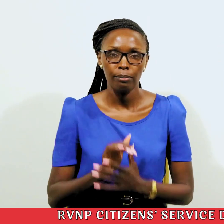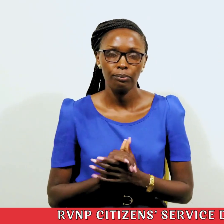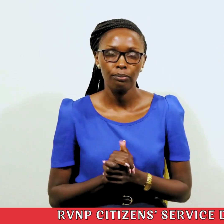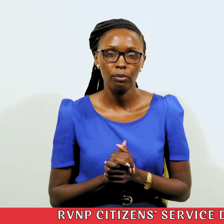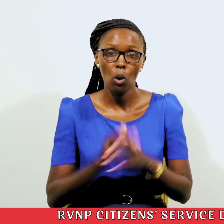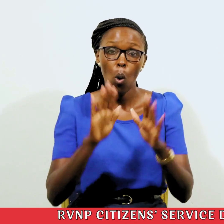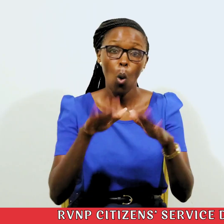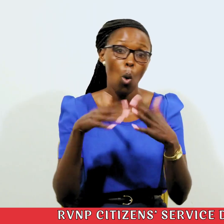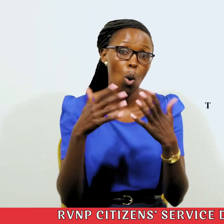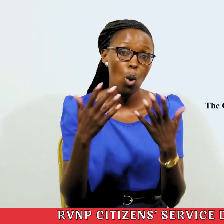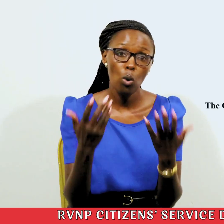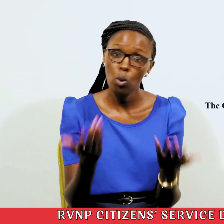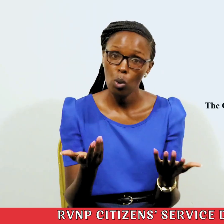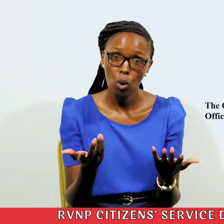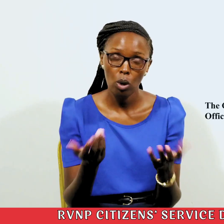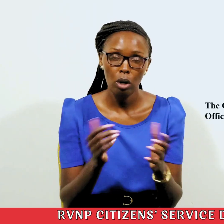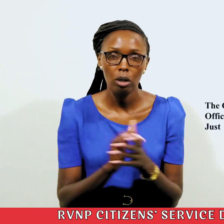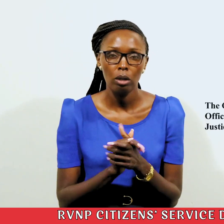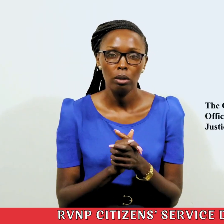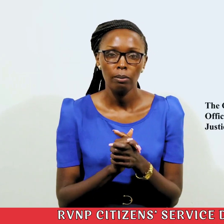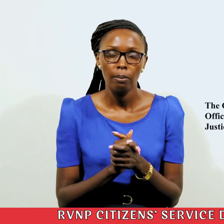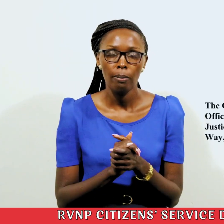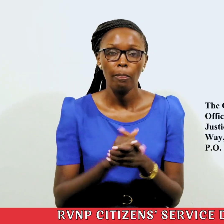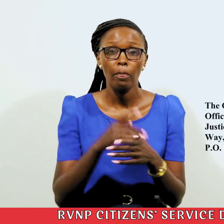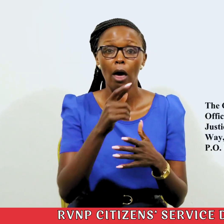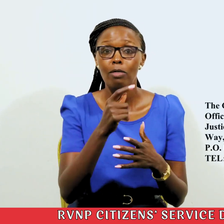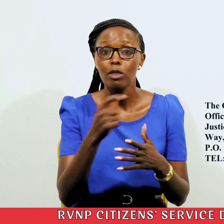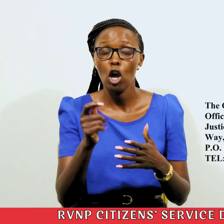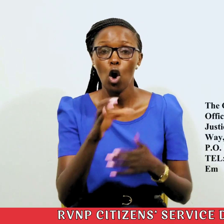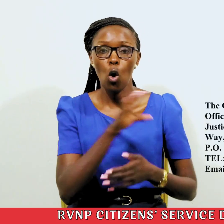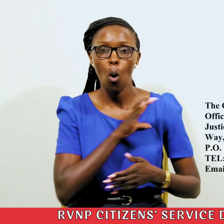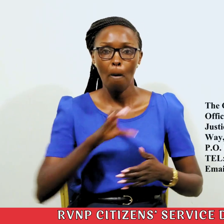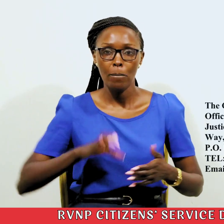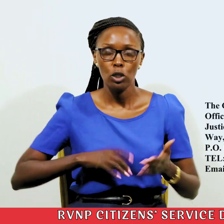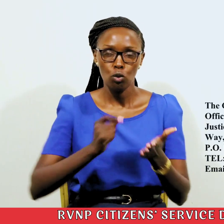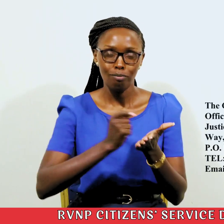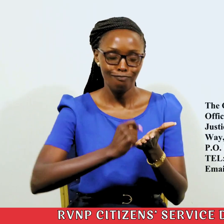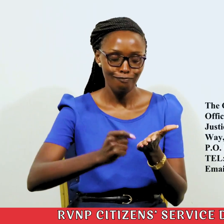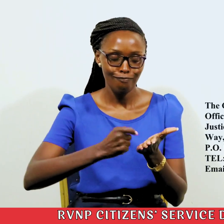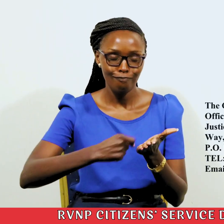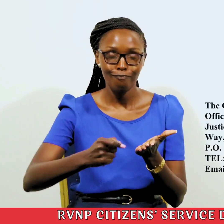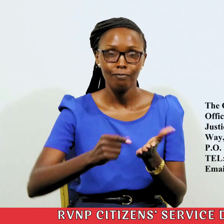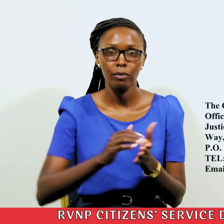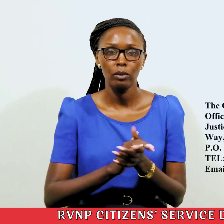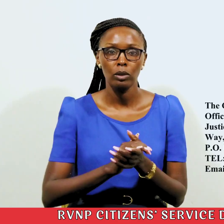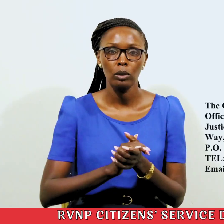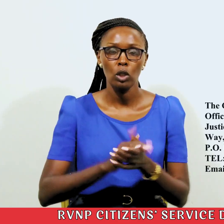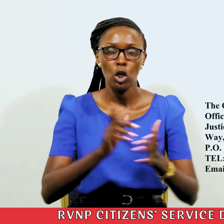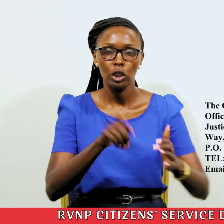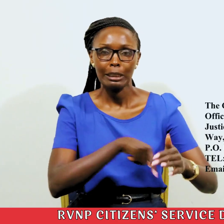or the Commission Secretary, Chief Executive Officer,